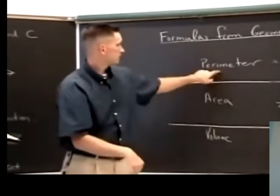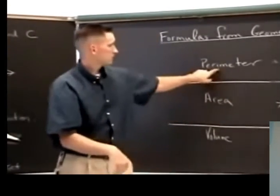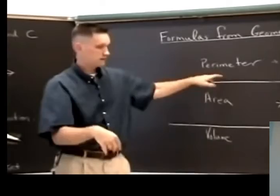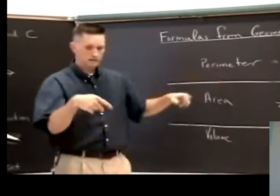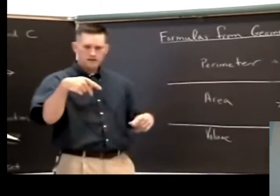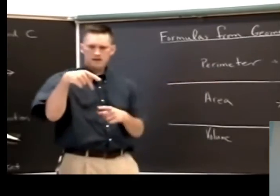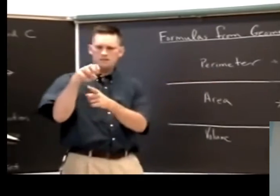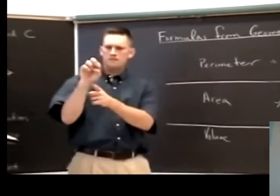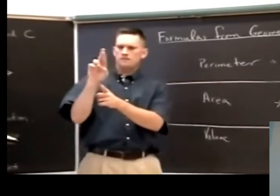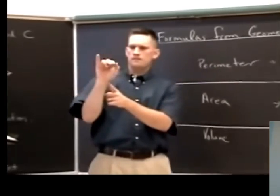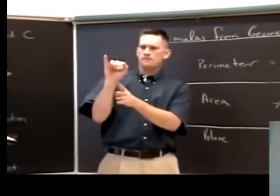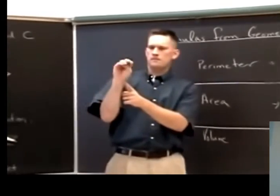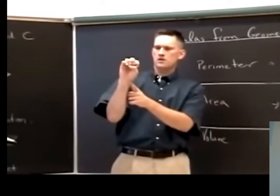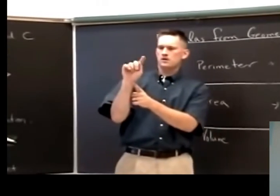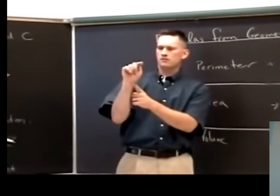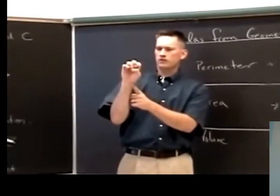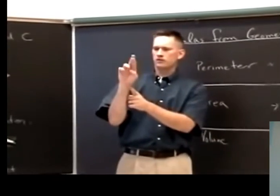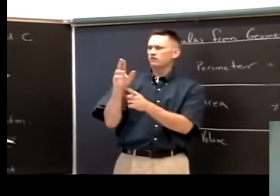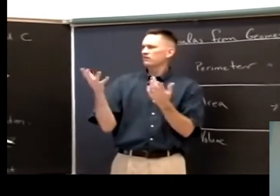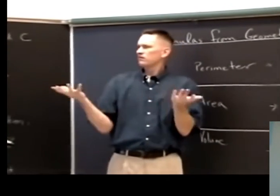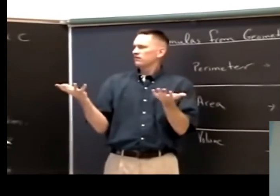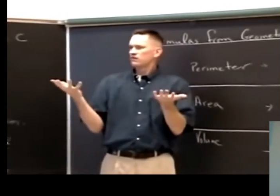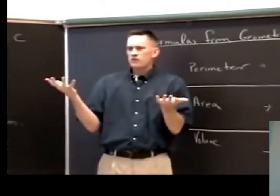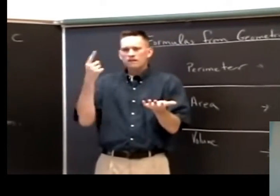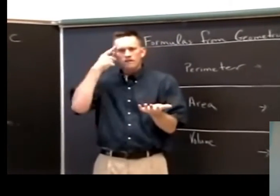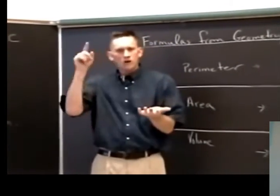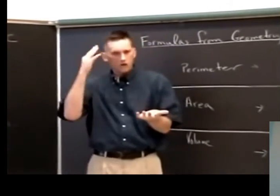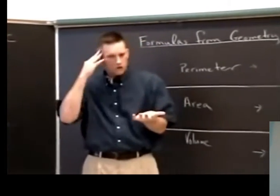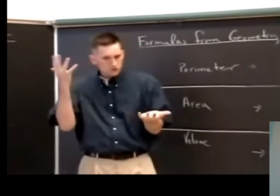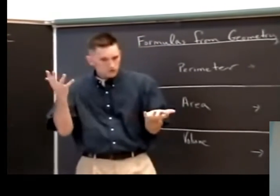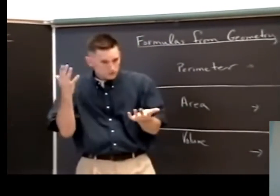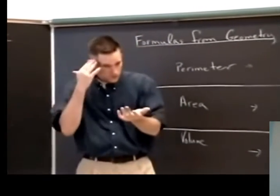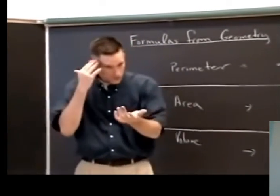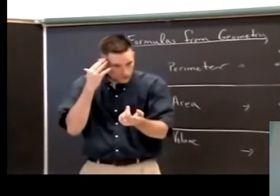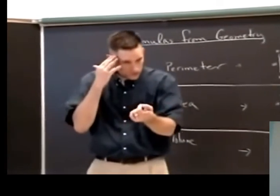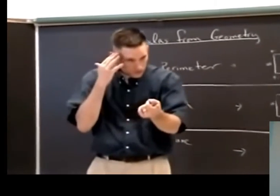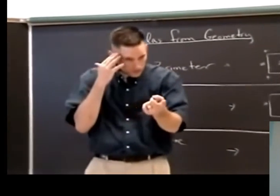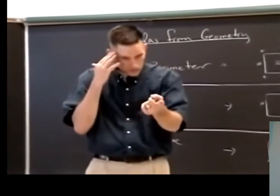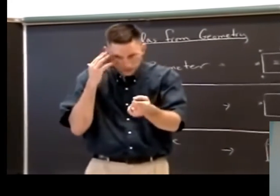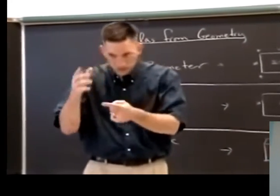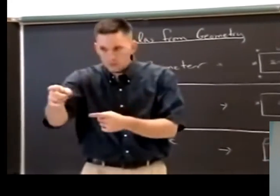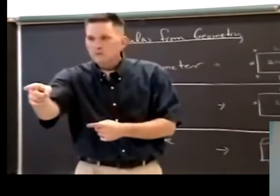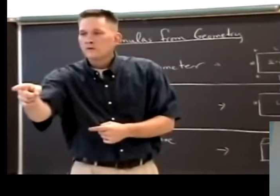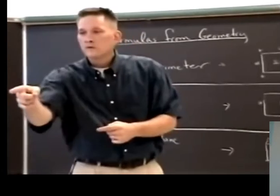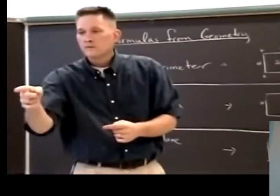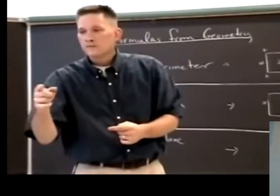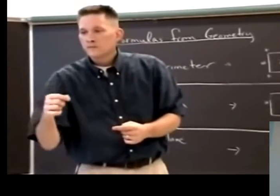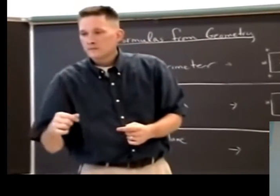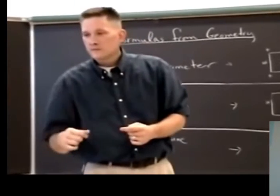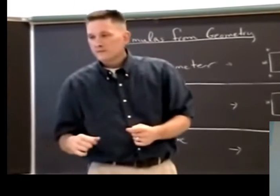the volume. First, we're going to discuss perimeter. Does anybody know what that